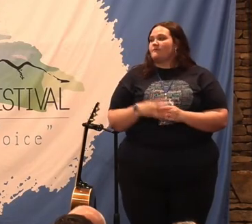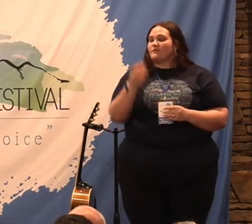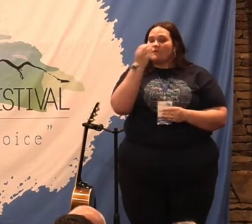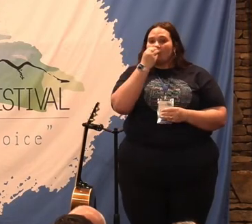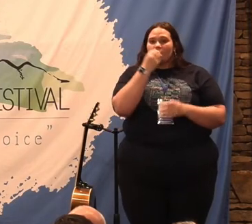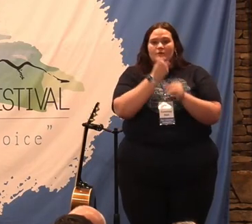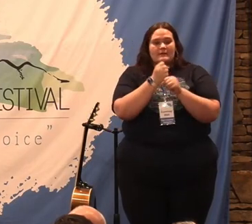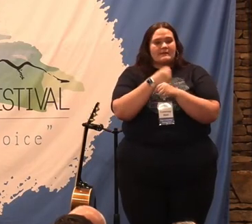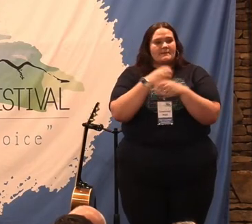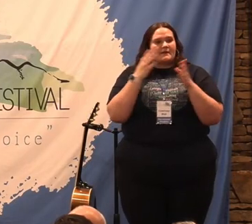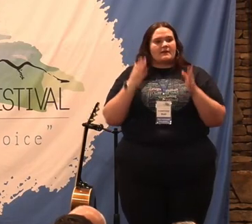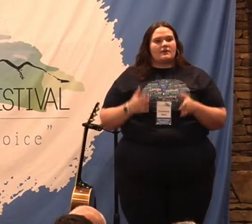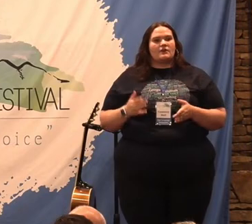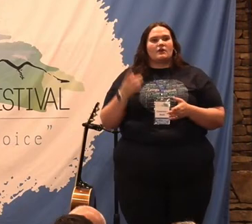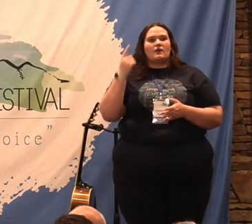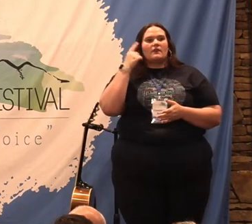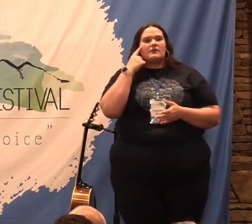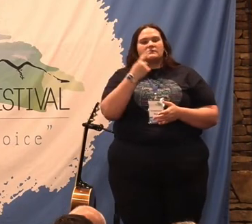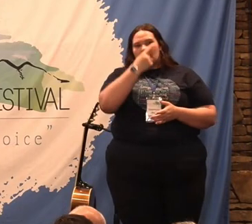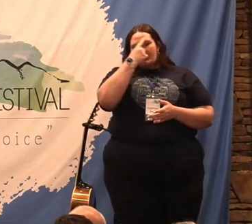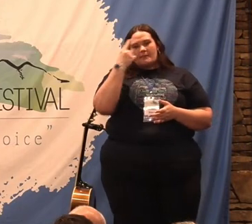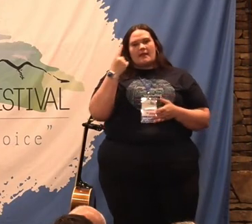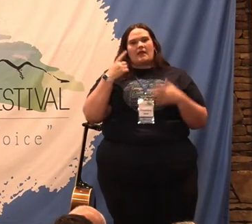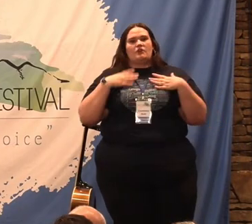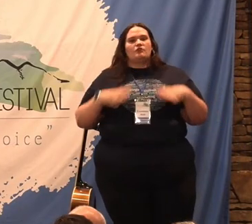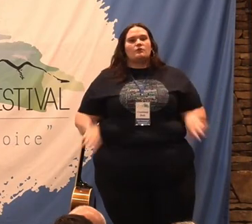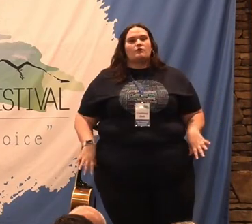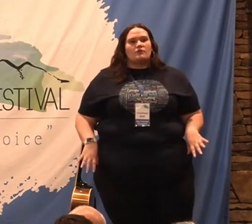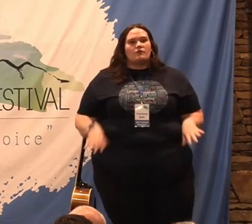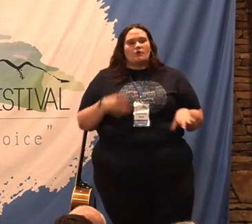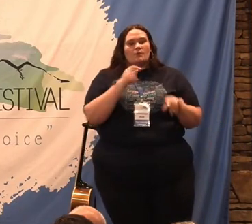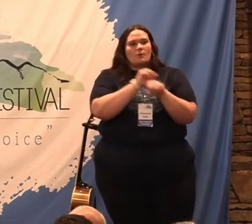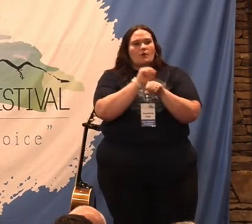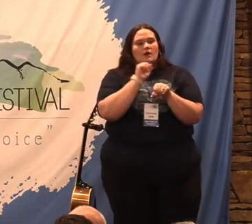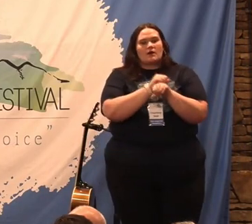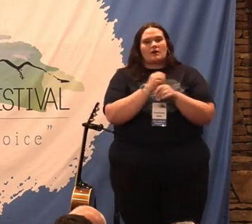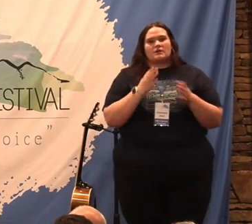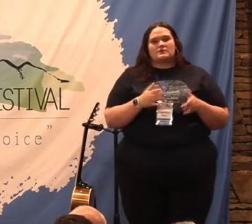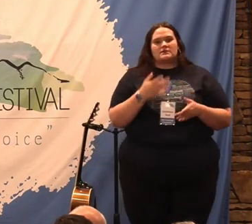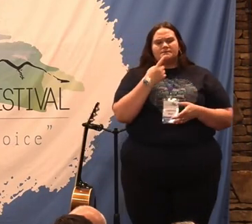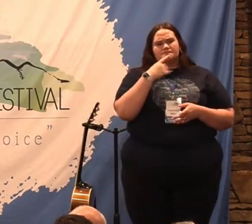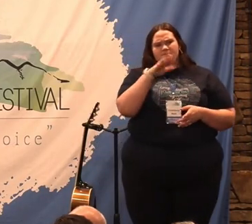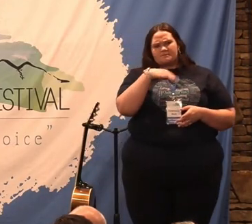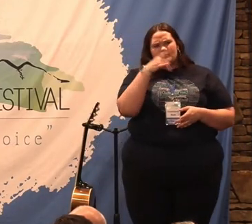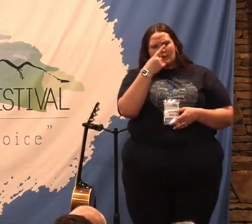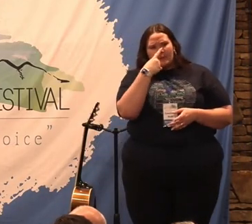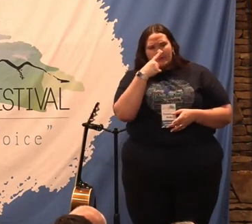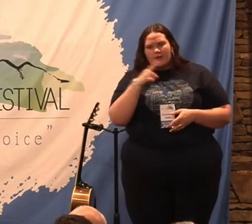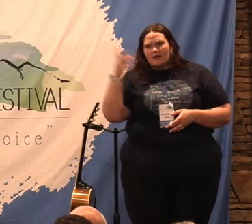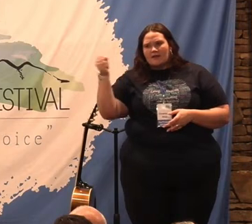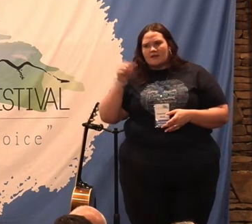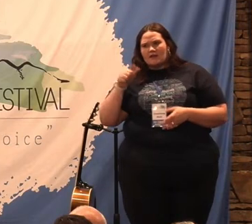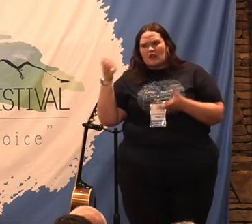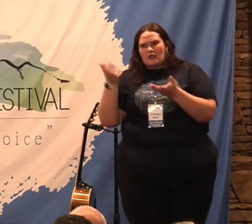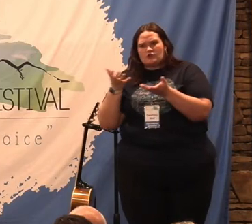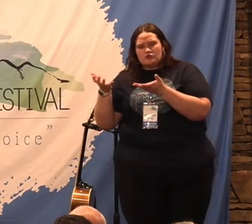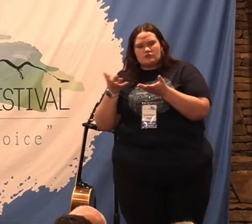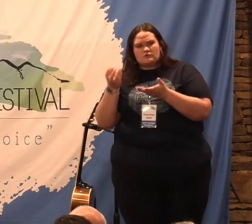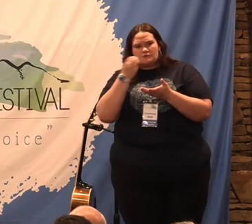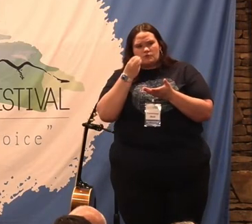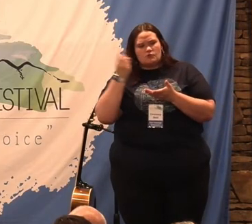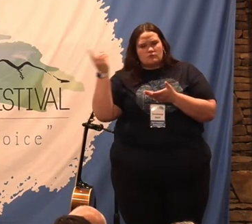for one of his own black uniformed crew and asked if she would mind going back into the kitchen for another tray of